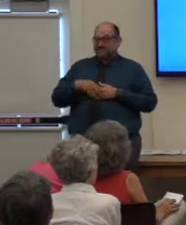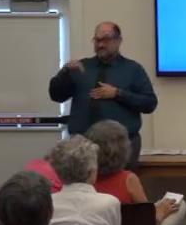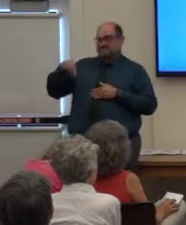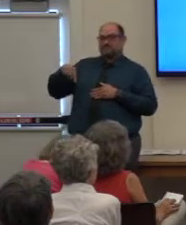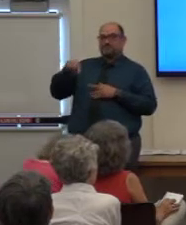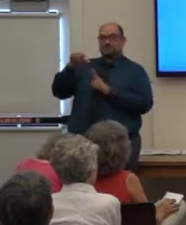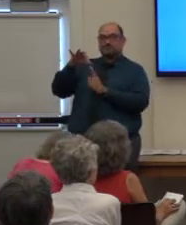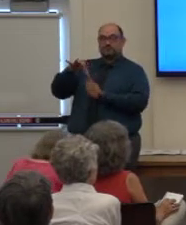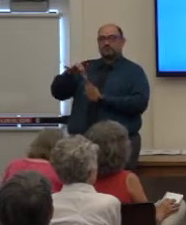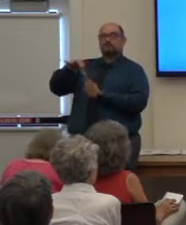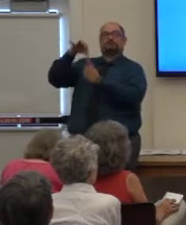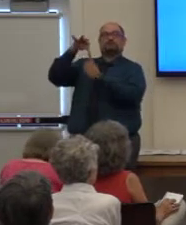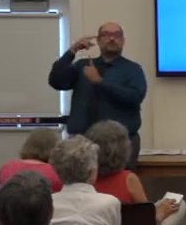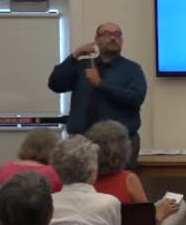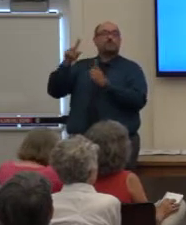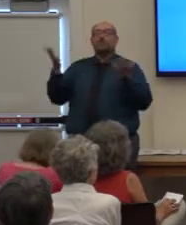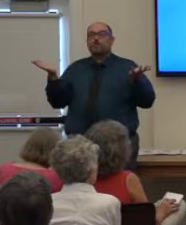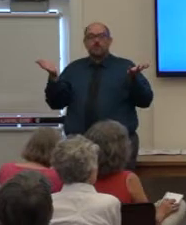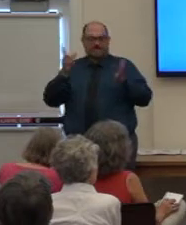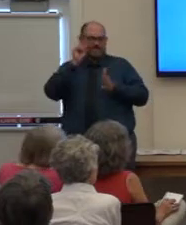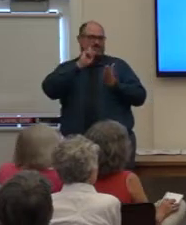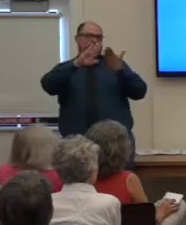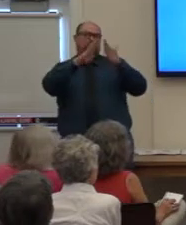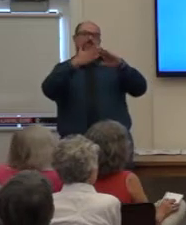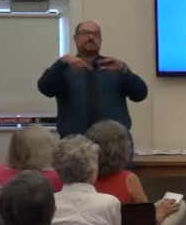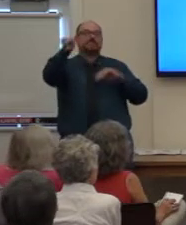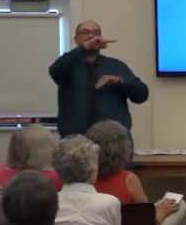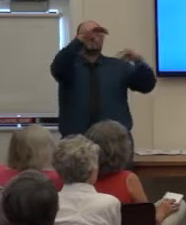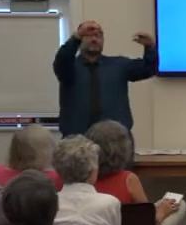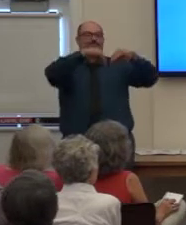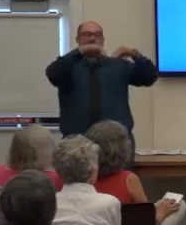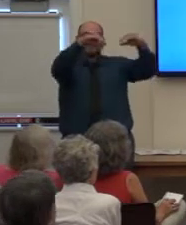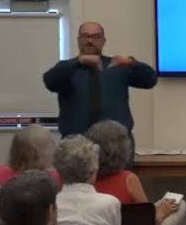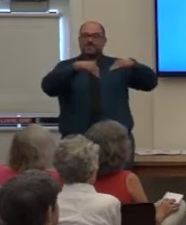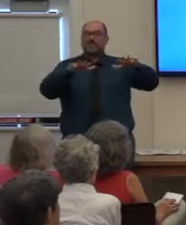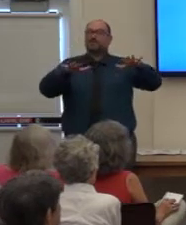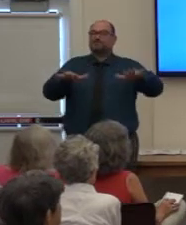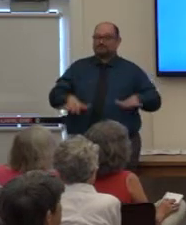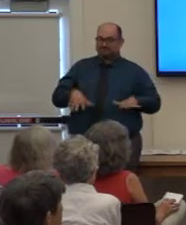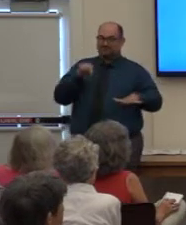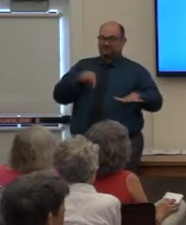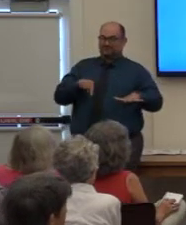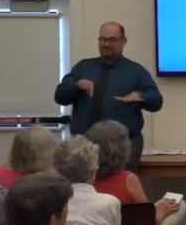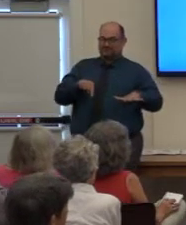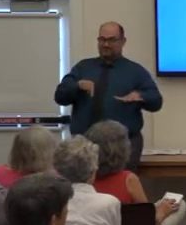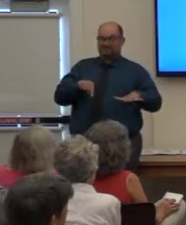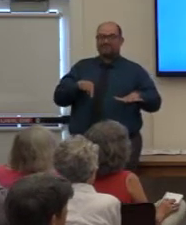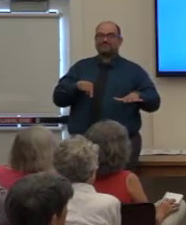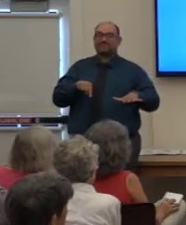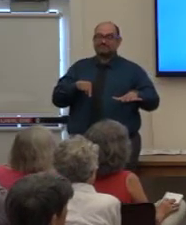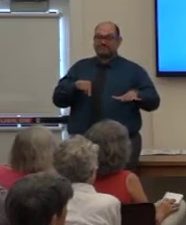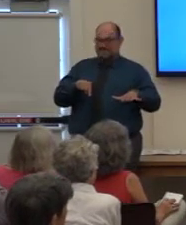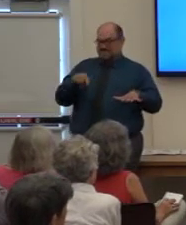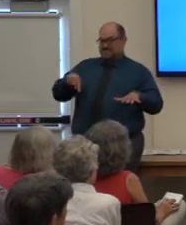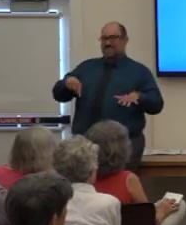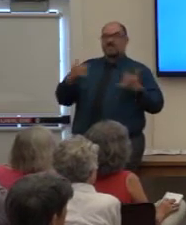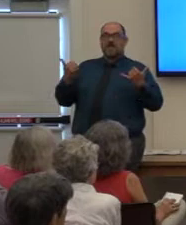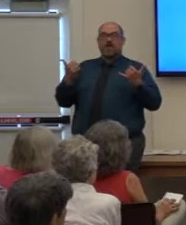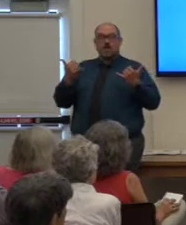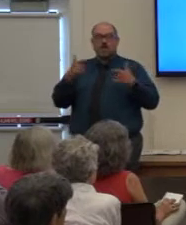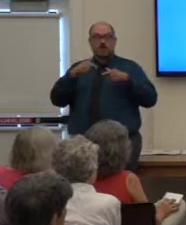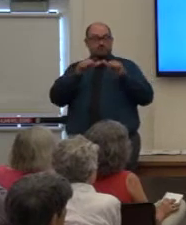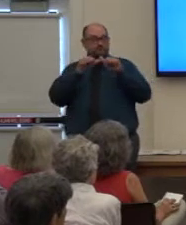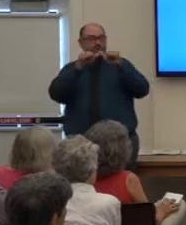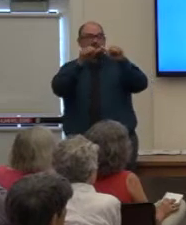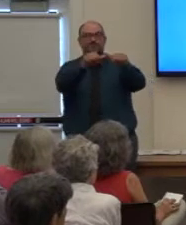also important to the world, because this was a place where everyone